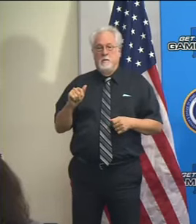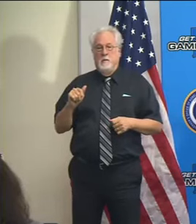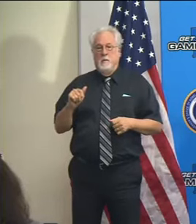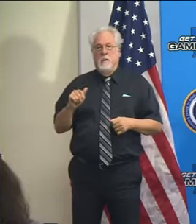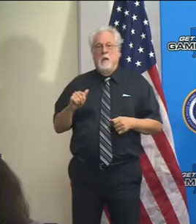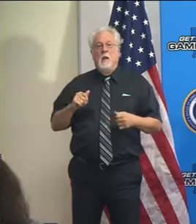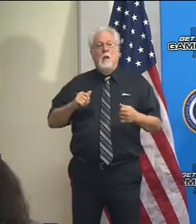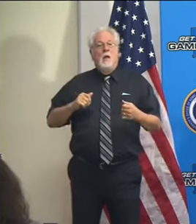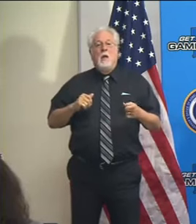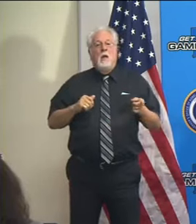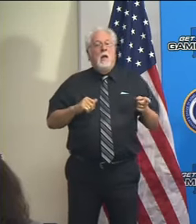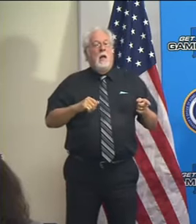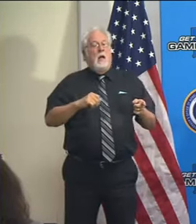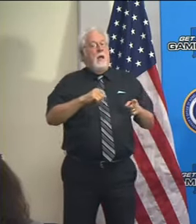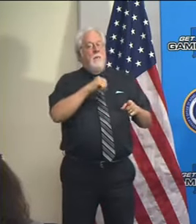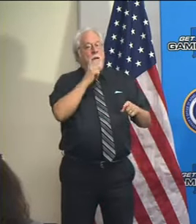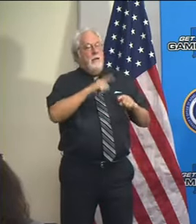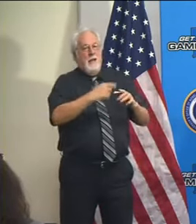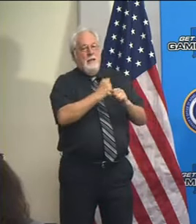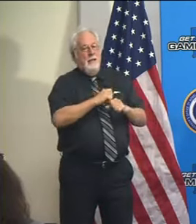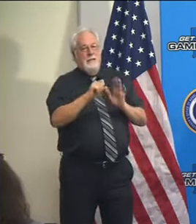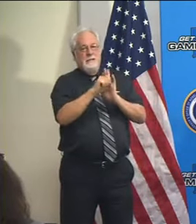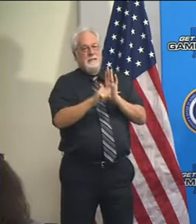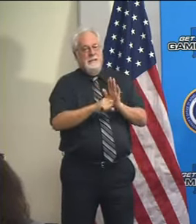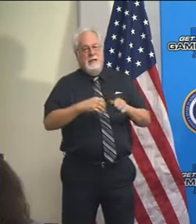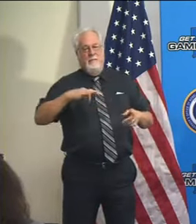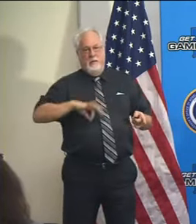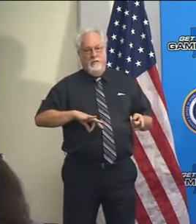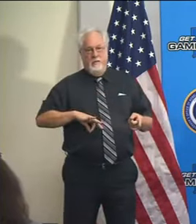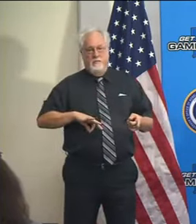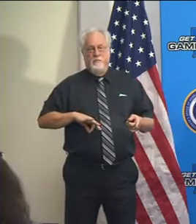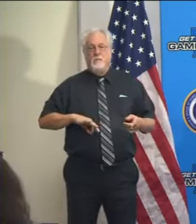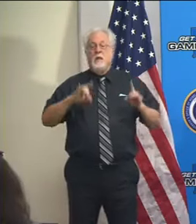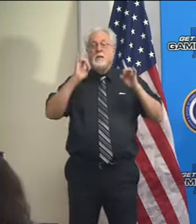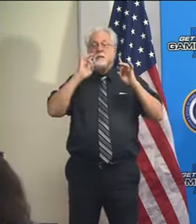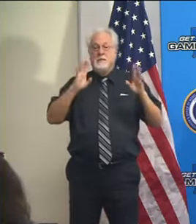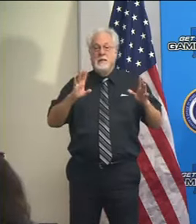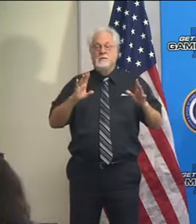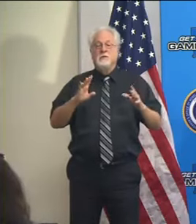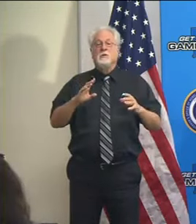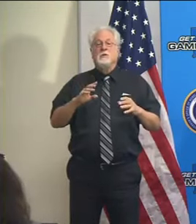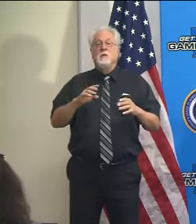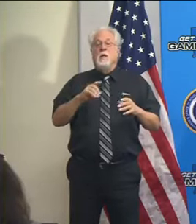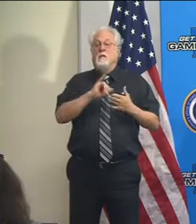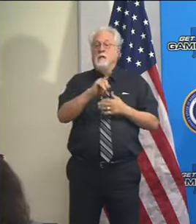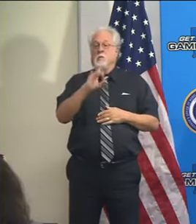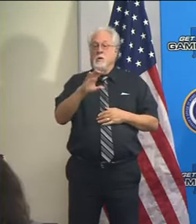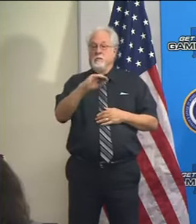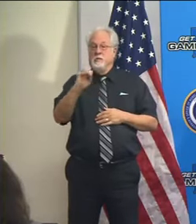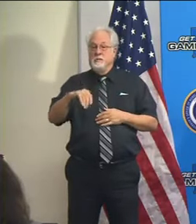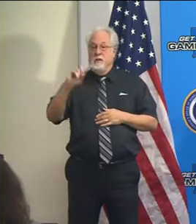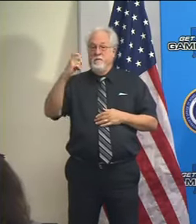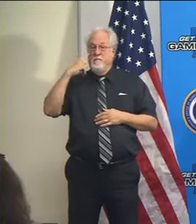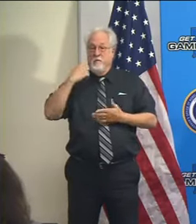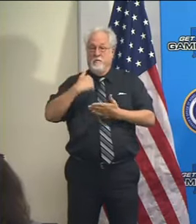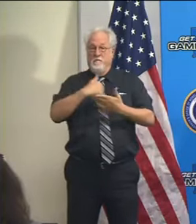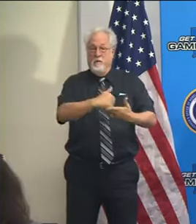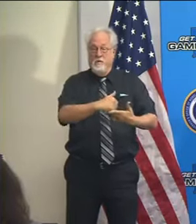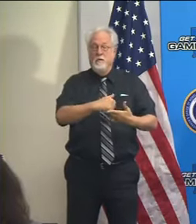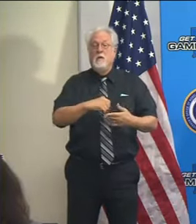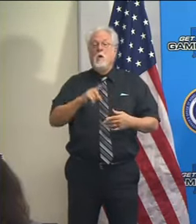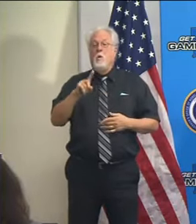but not eligible for state benefits. Disaster unemployment assistance is 100% federally funded. The amount